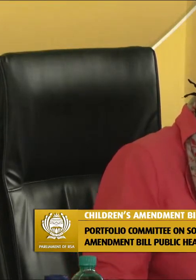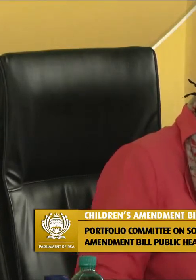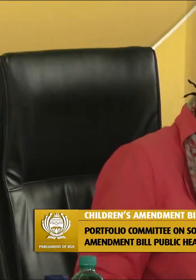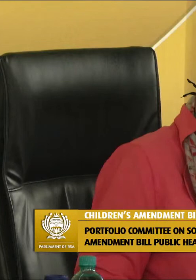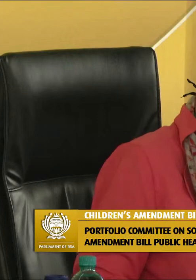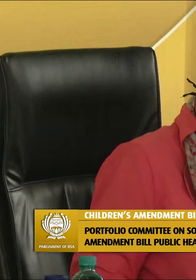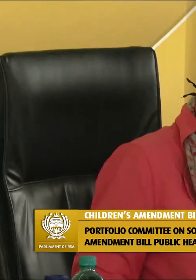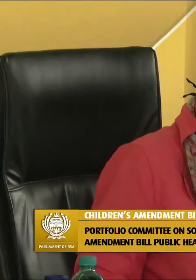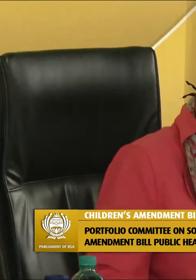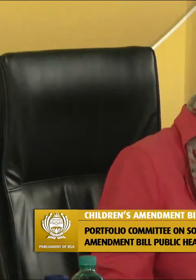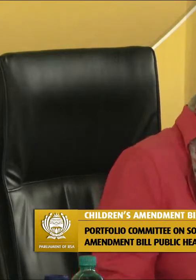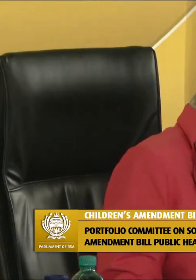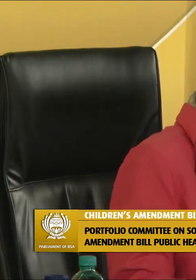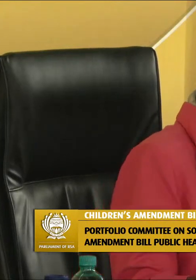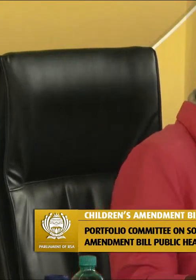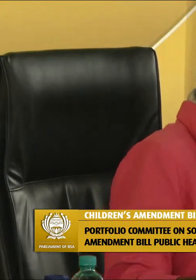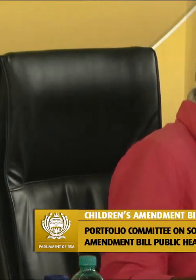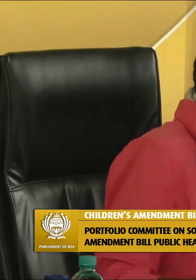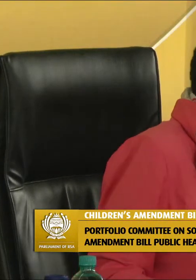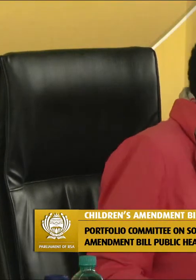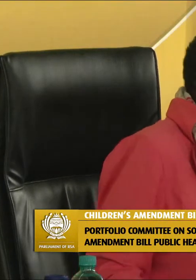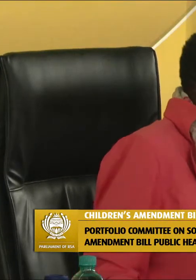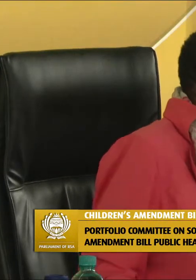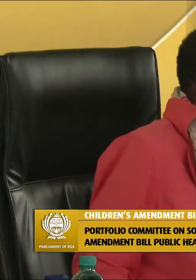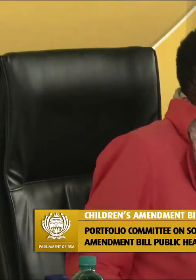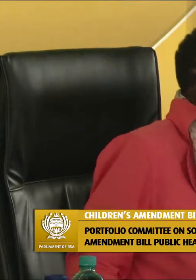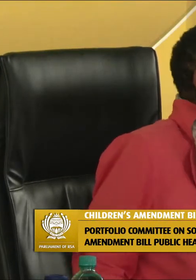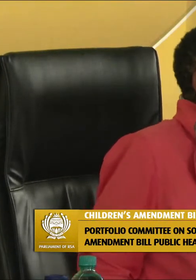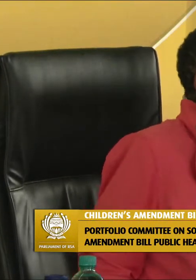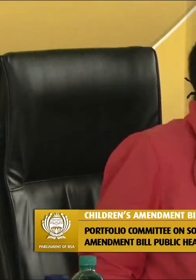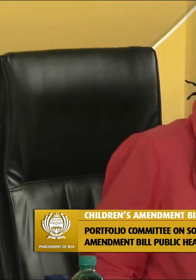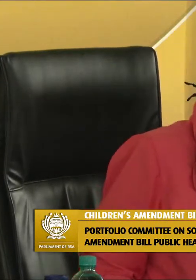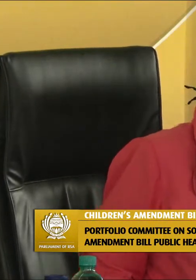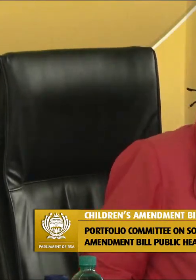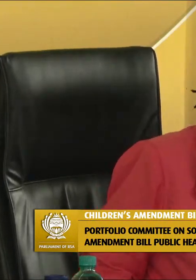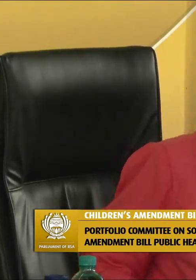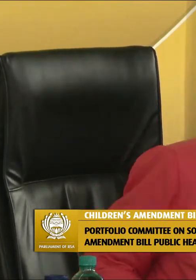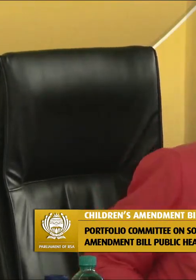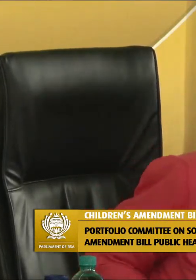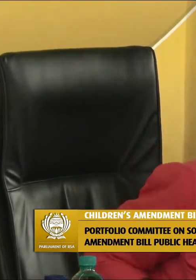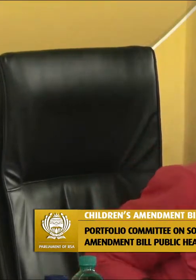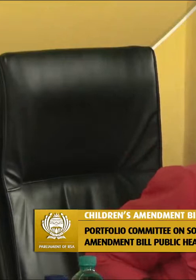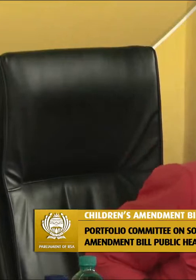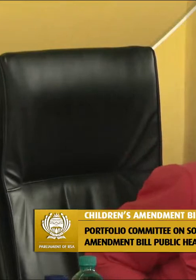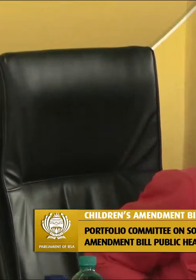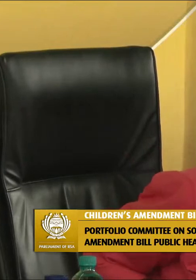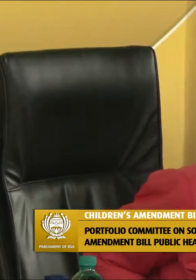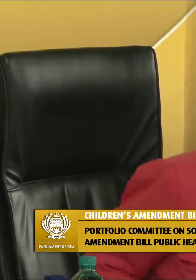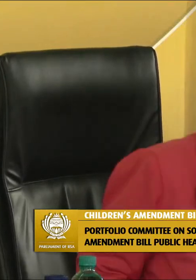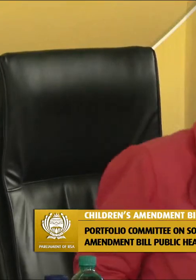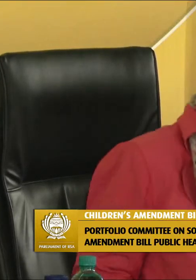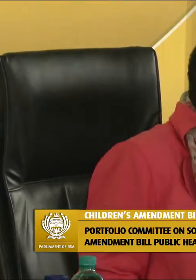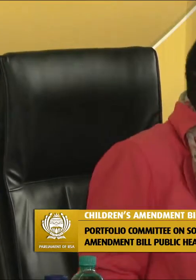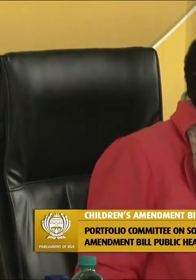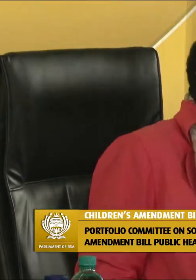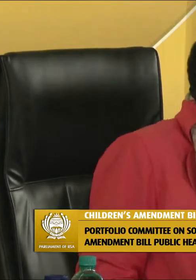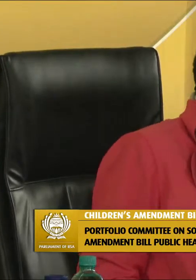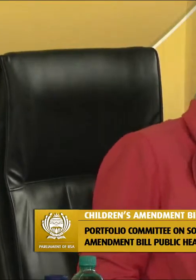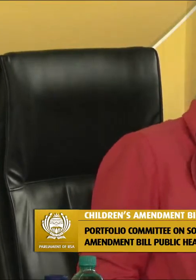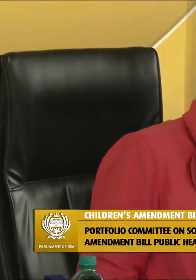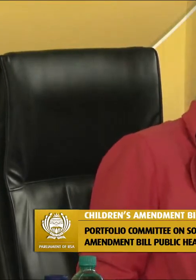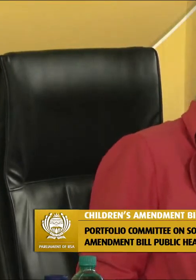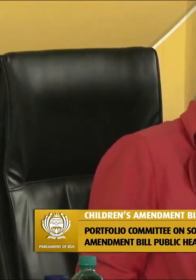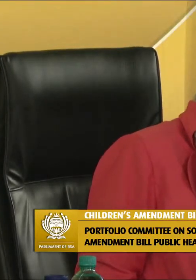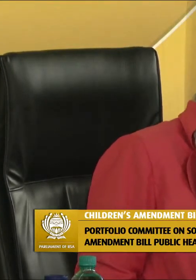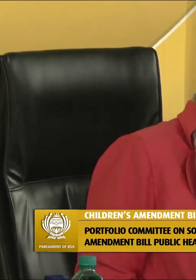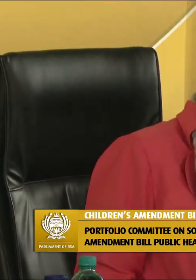Khona this sizulu sesiphelile manje. My English has ran out, I guess.